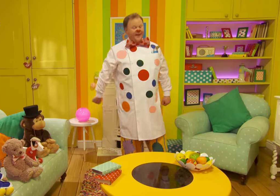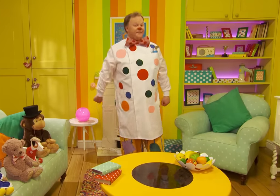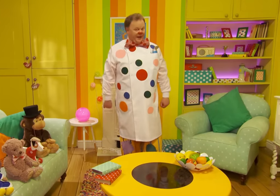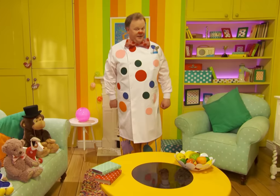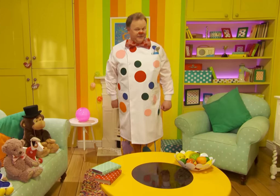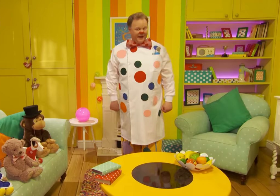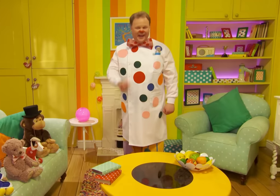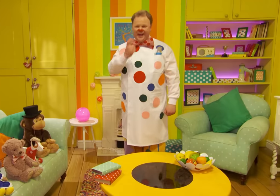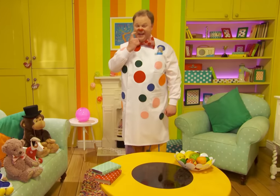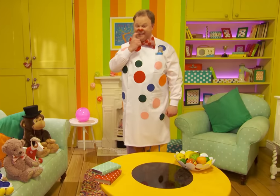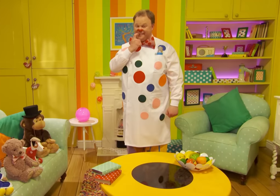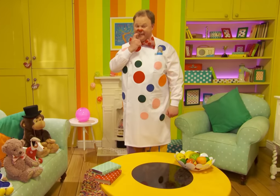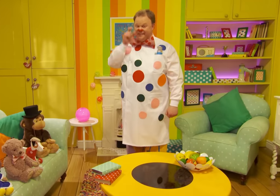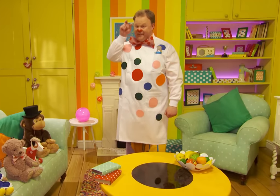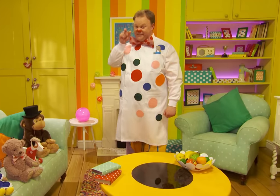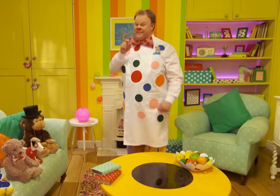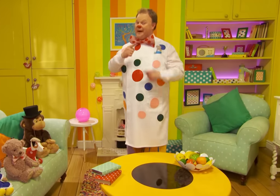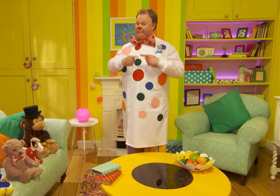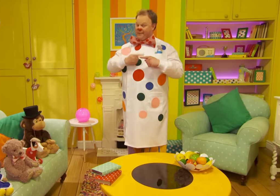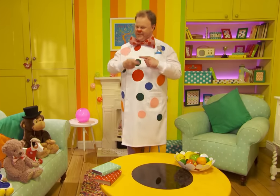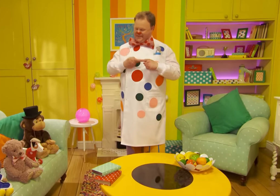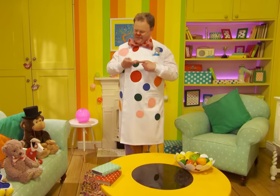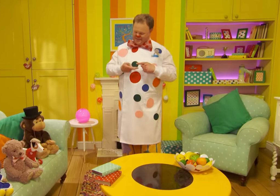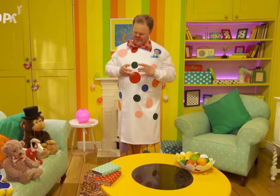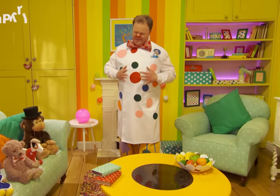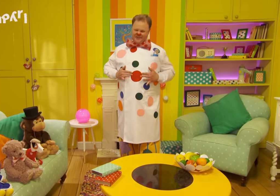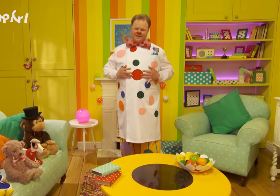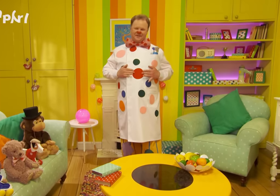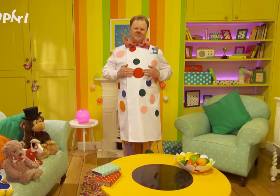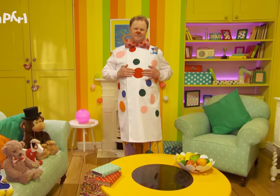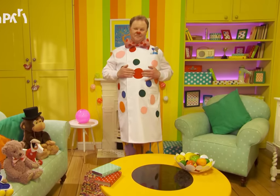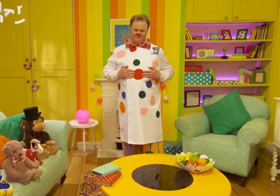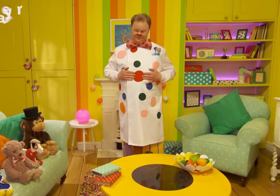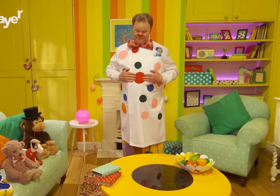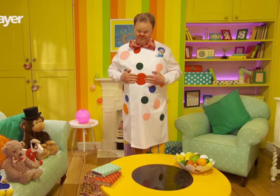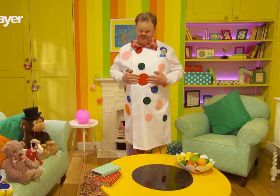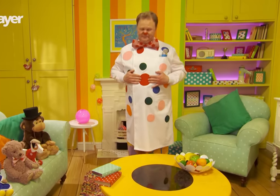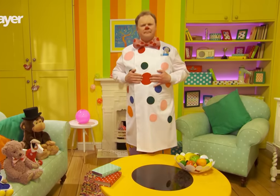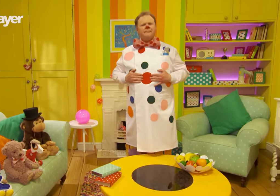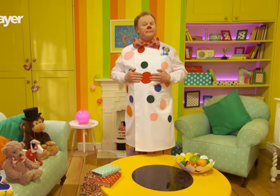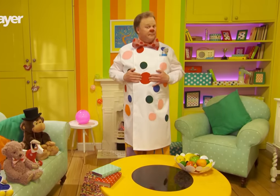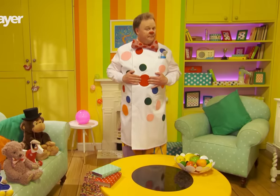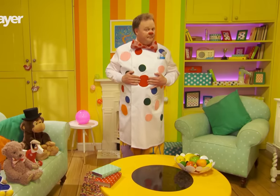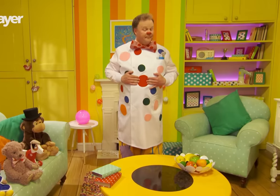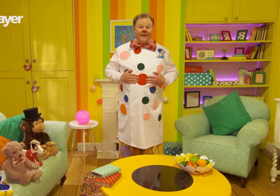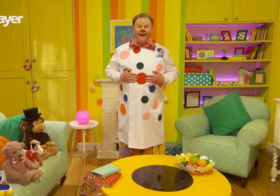It's actually a dentist Tumble. Ooh, are you pretending to be a dentist